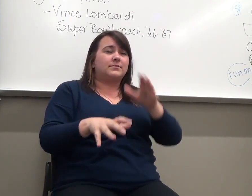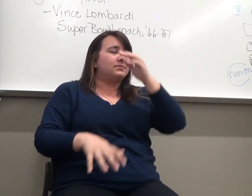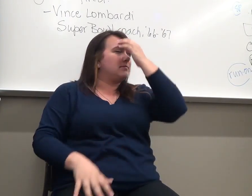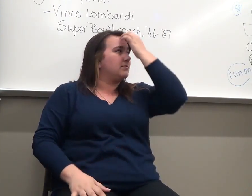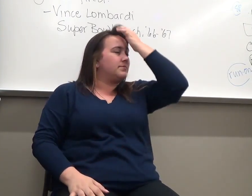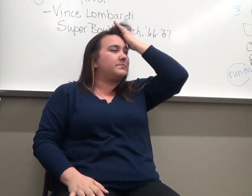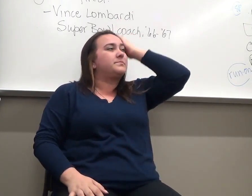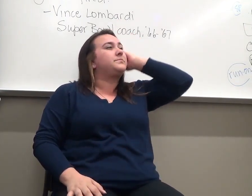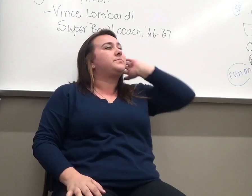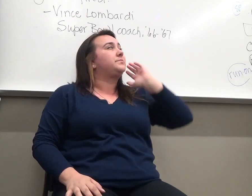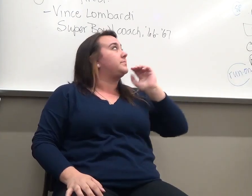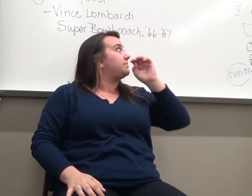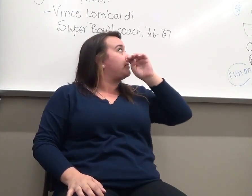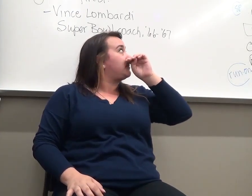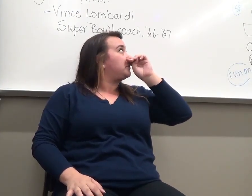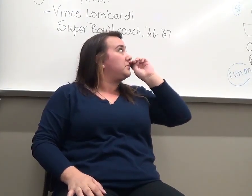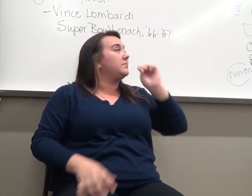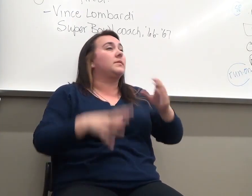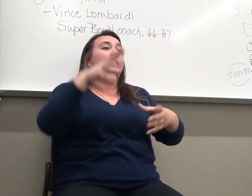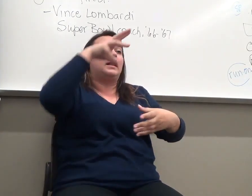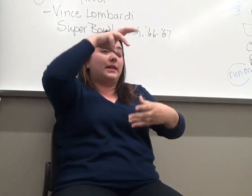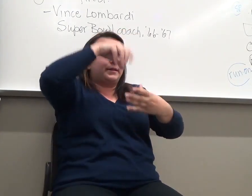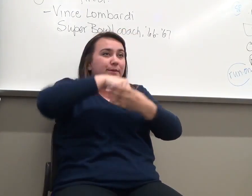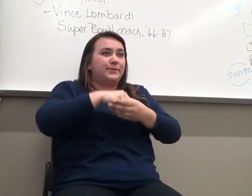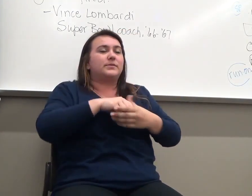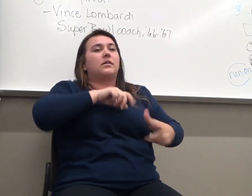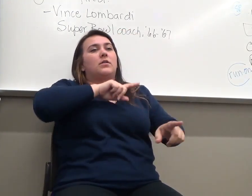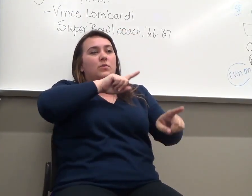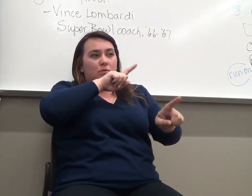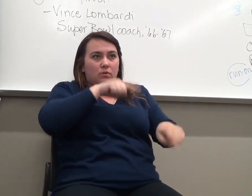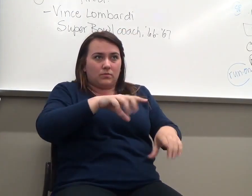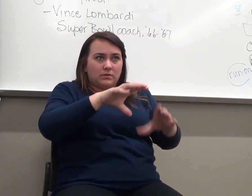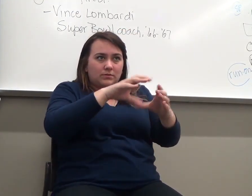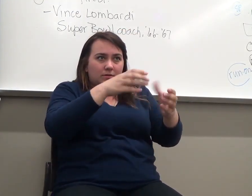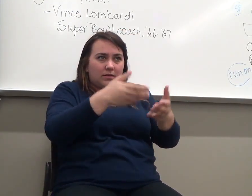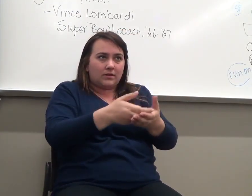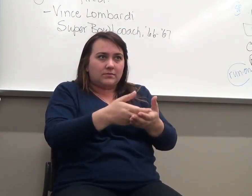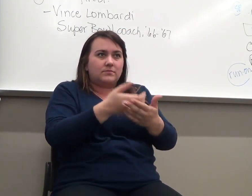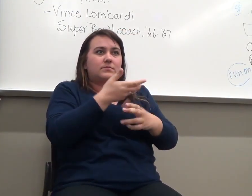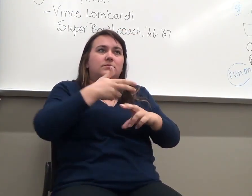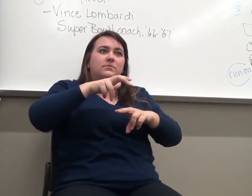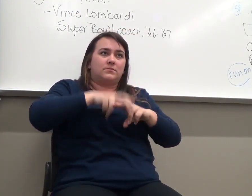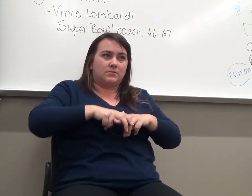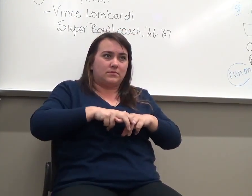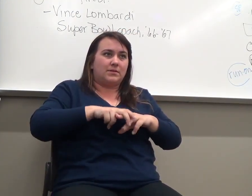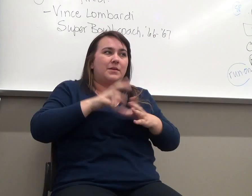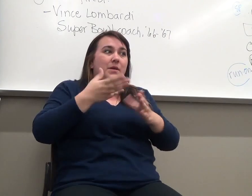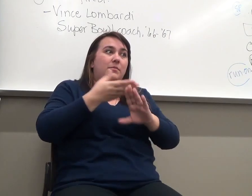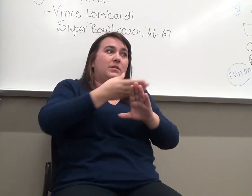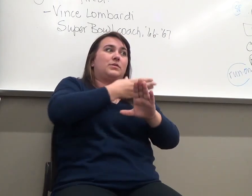which includes, attending the class and doing the homework all semester